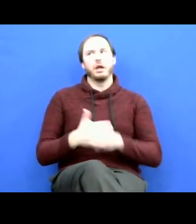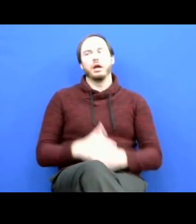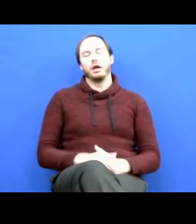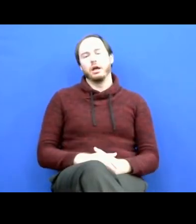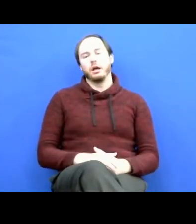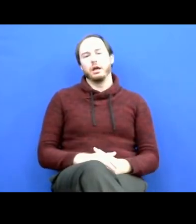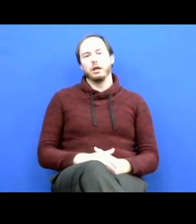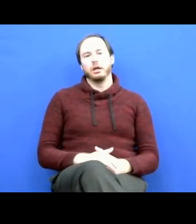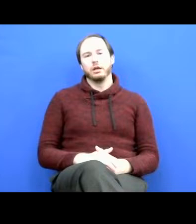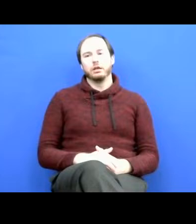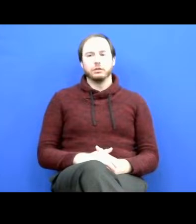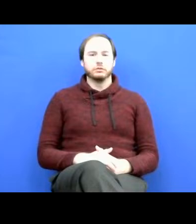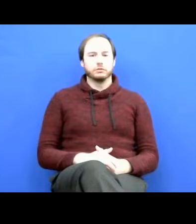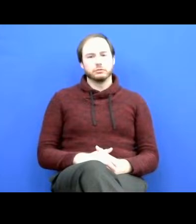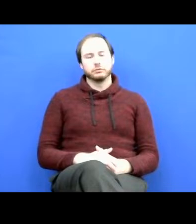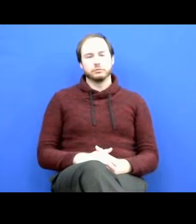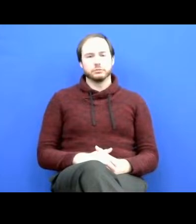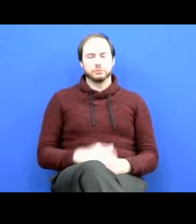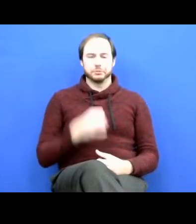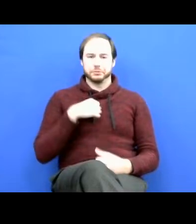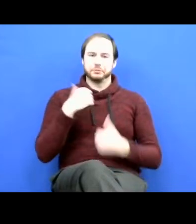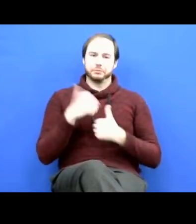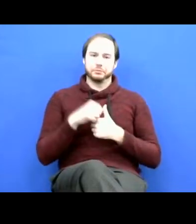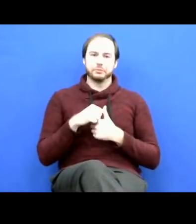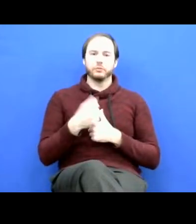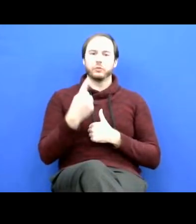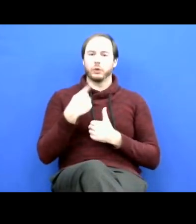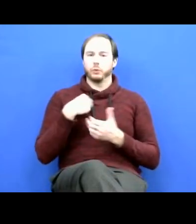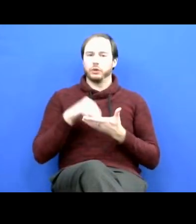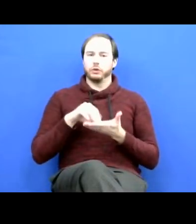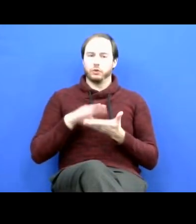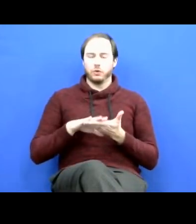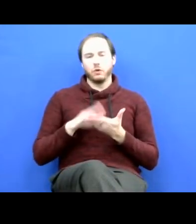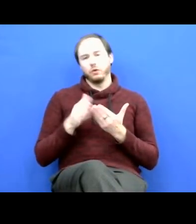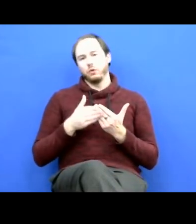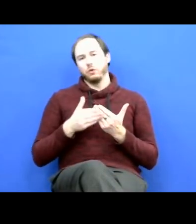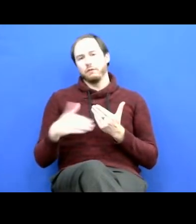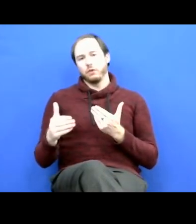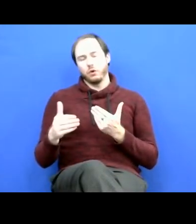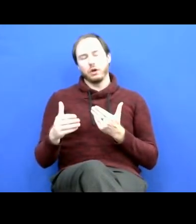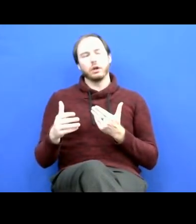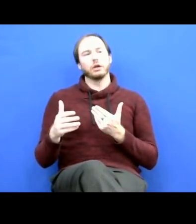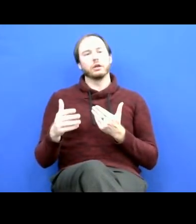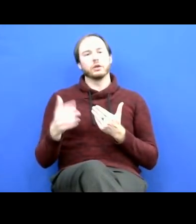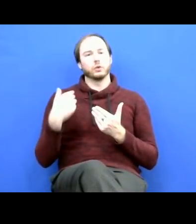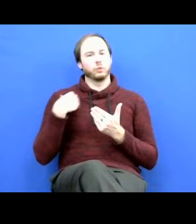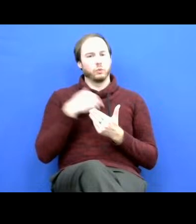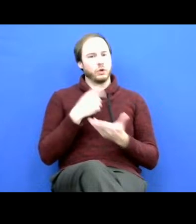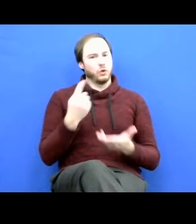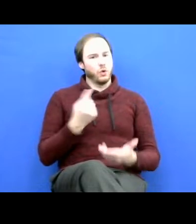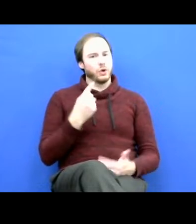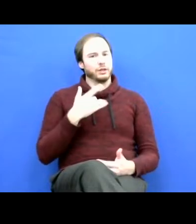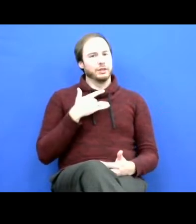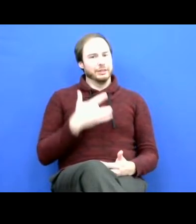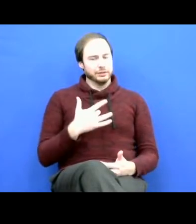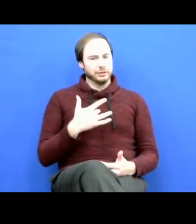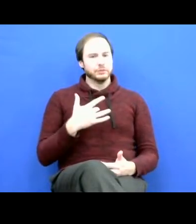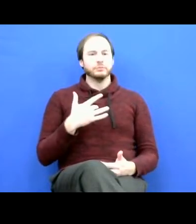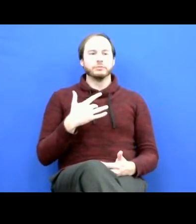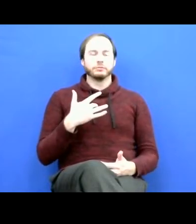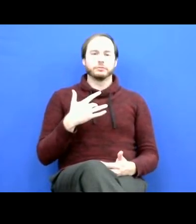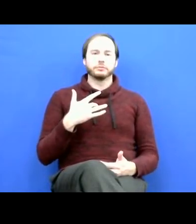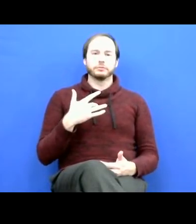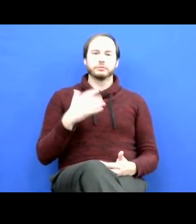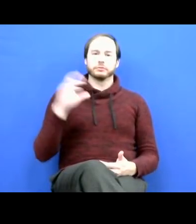So we did have some, but one of the things as we noted going forward, we always apply a healthy